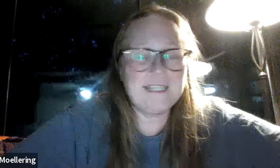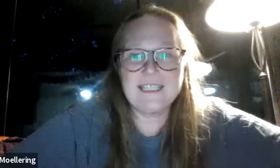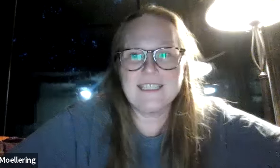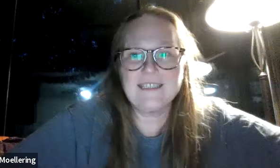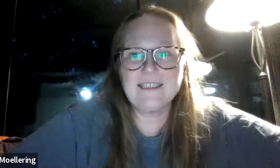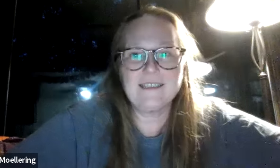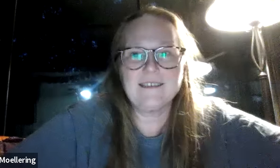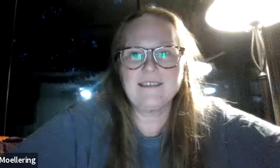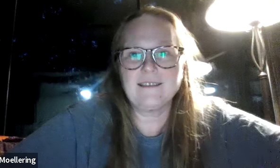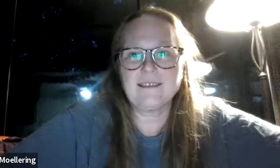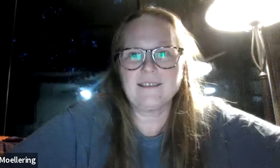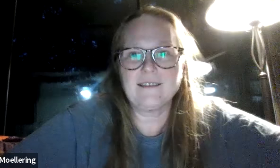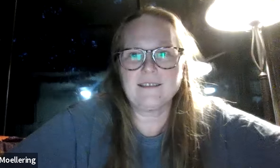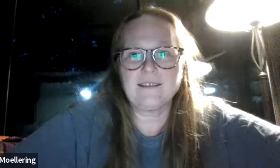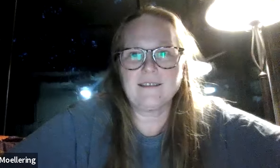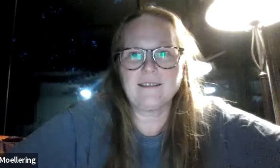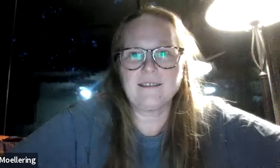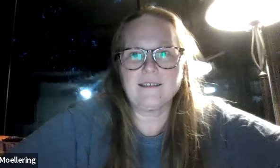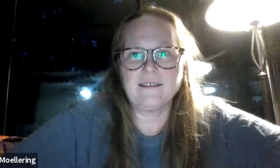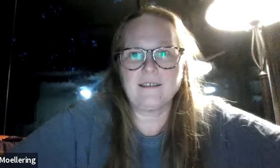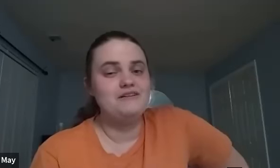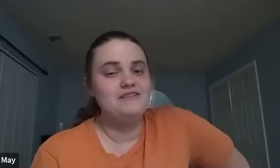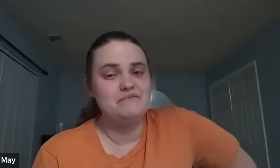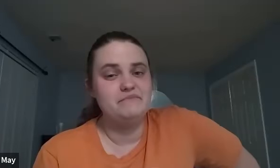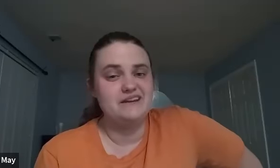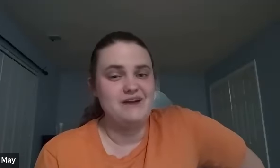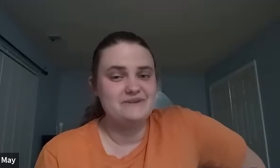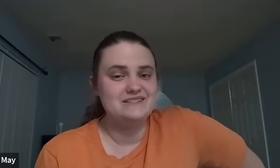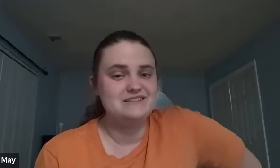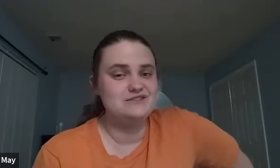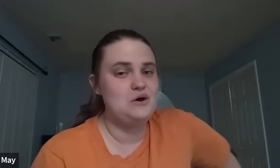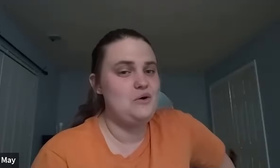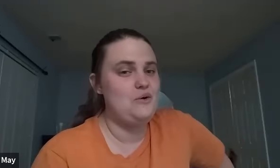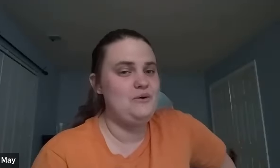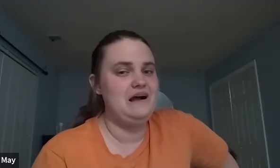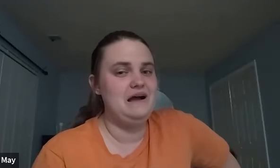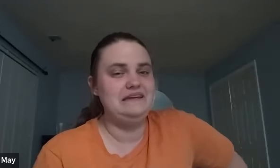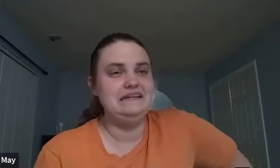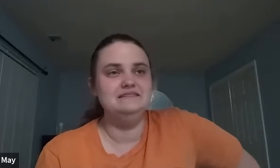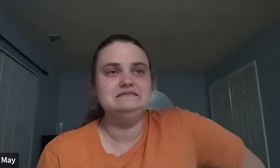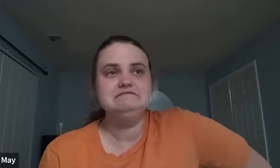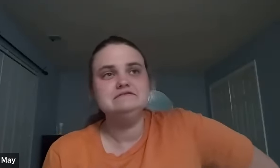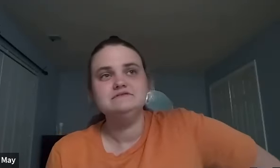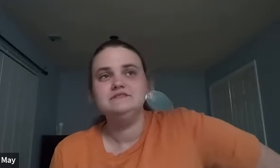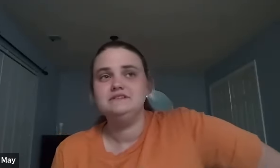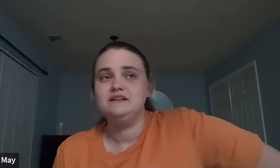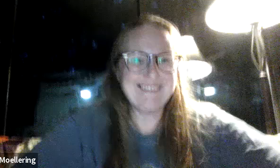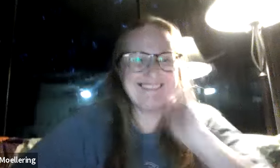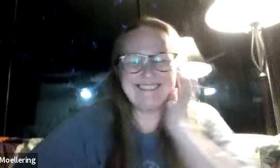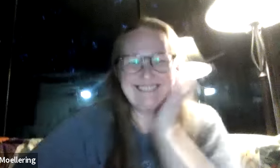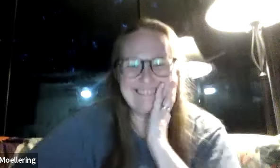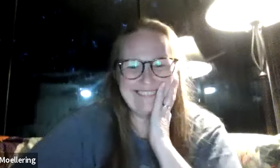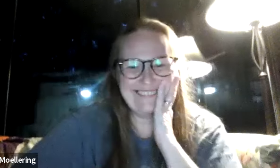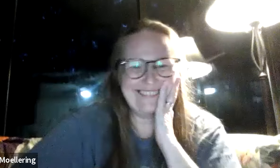woods? Thankfully not, but there are a lot of bunny rabbits. So, I mean, yes, I look at them and I say,